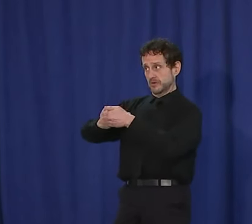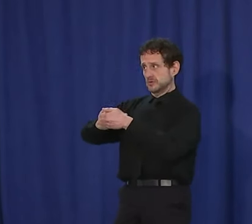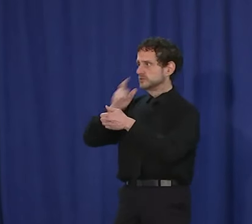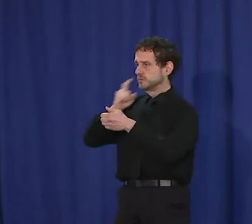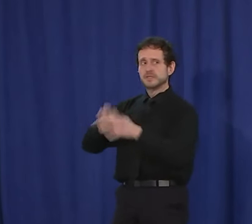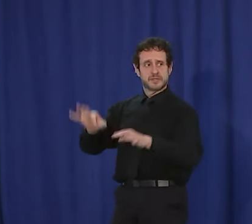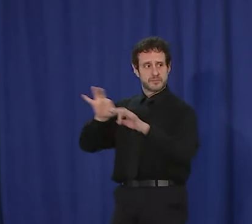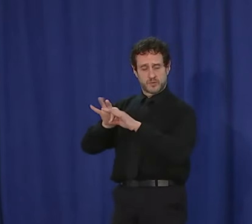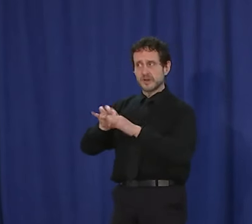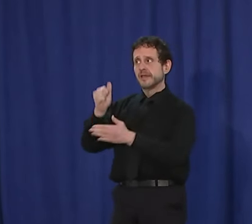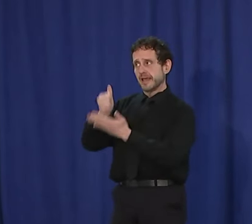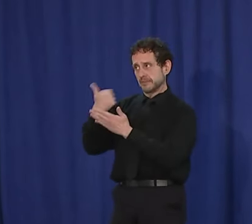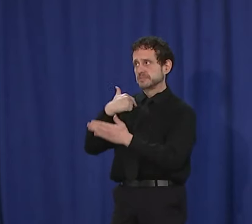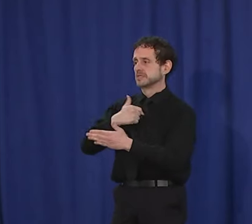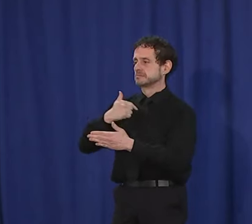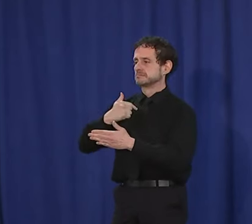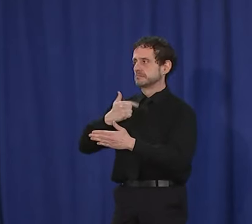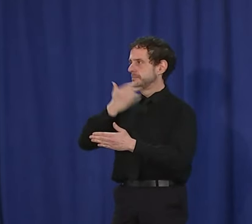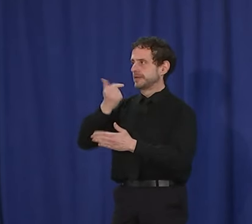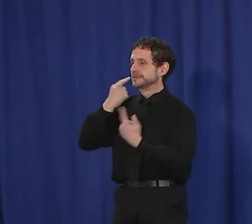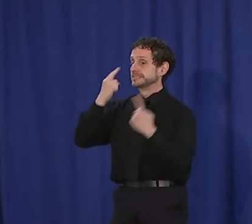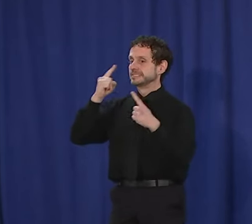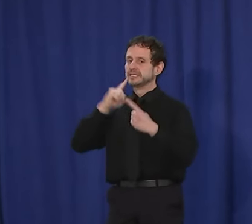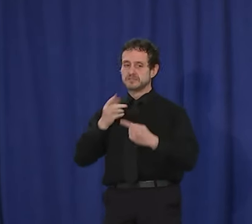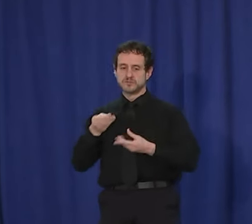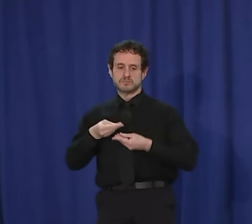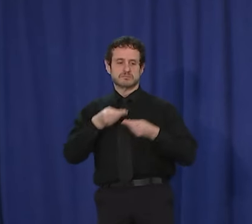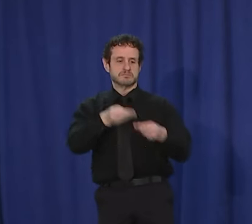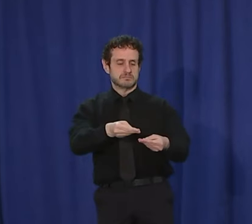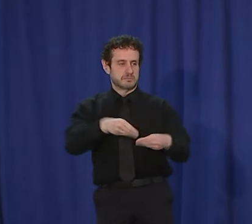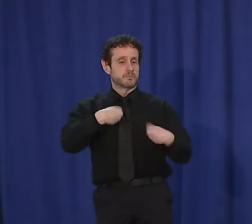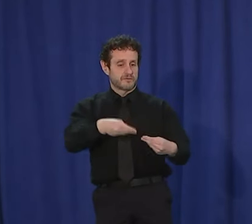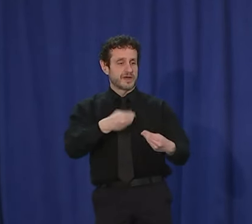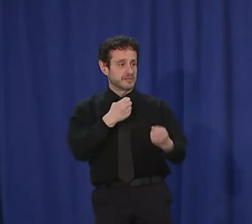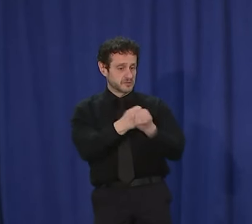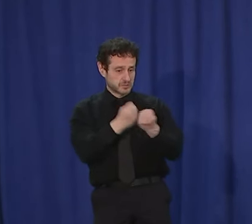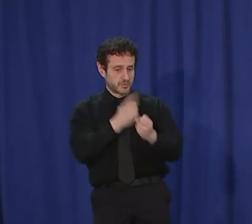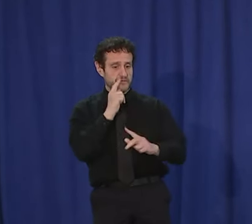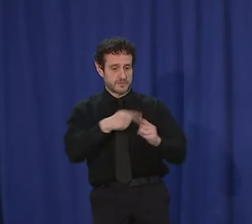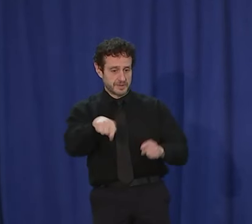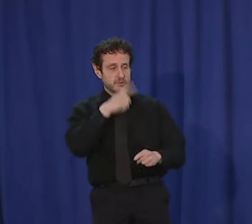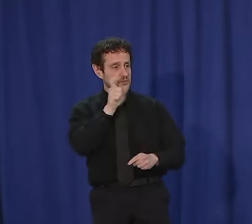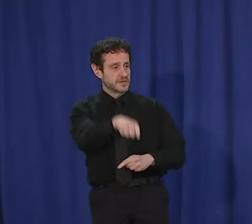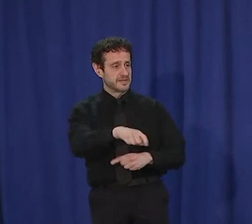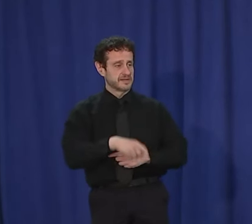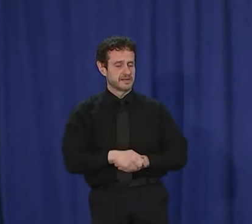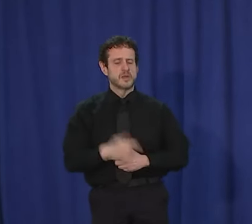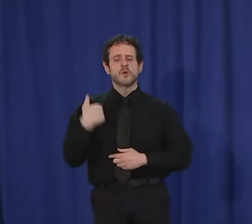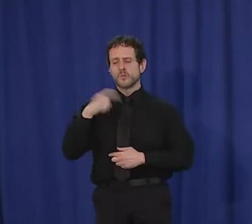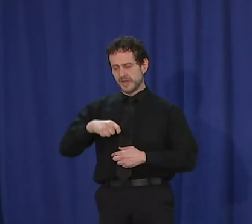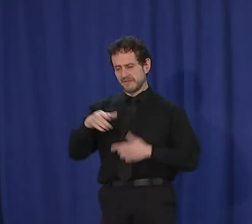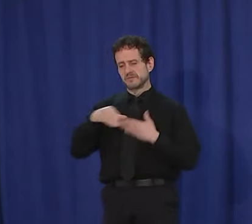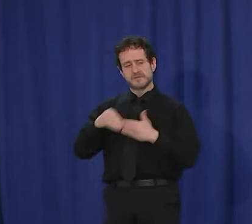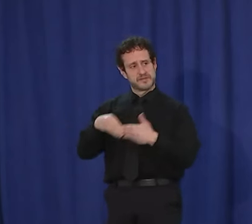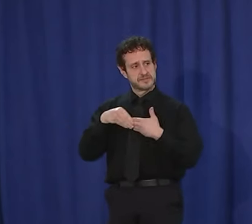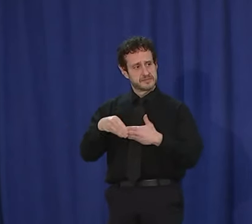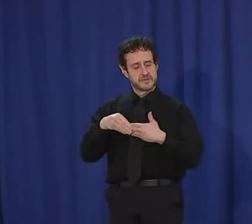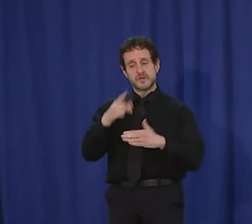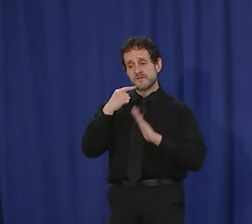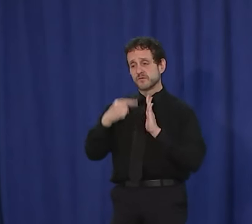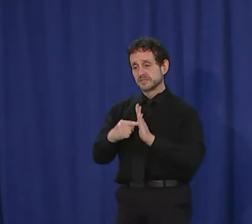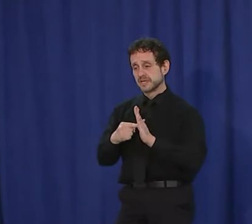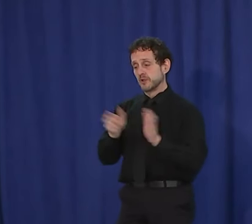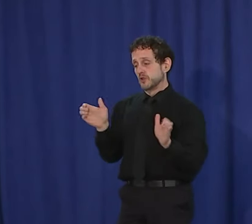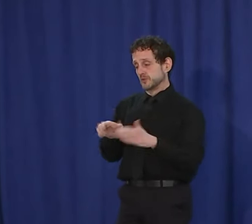for us. But we're making sure that we are flexible, because, for example, with the Small Business